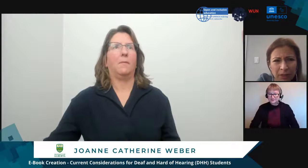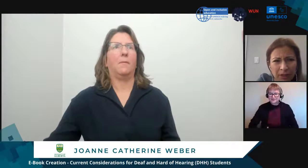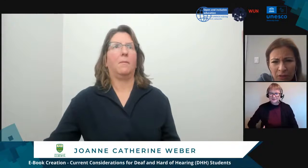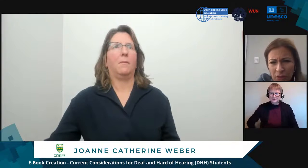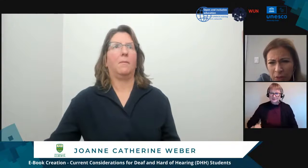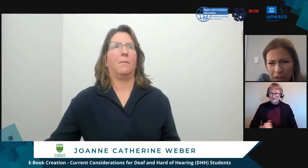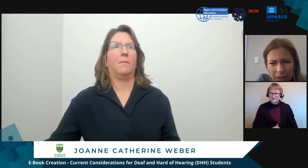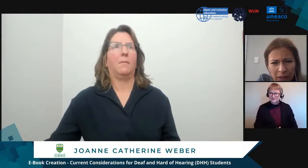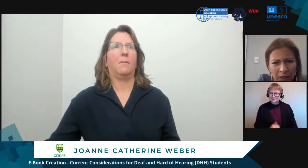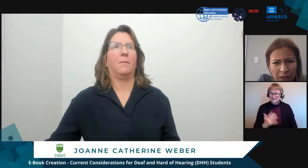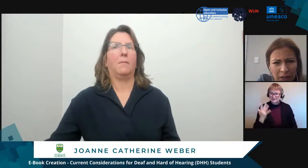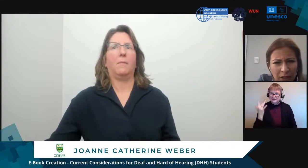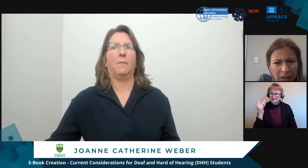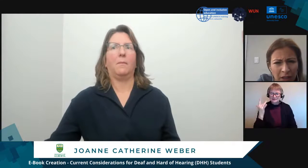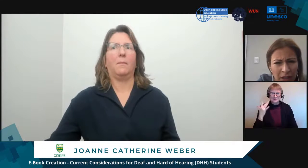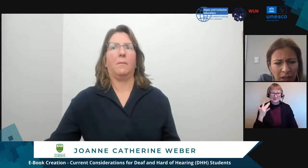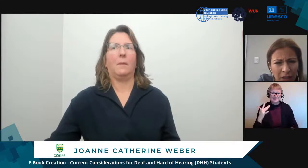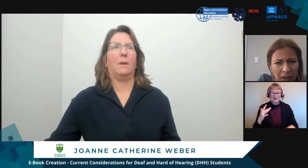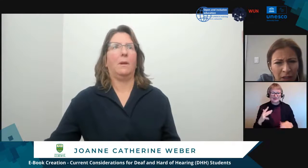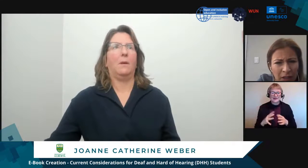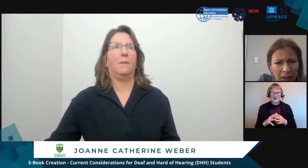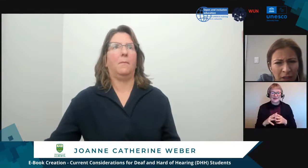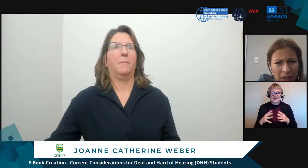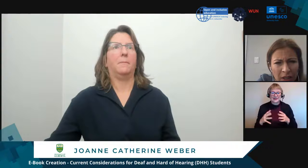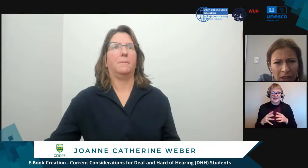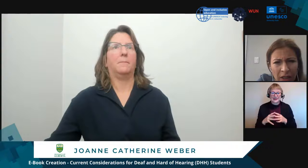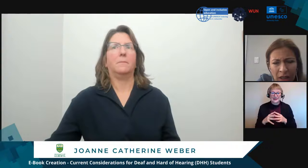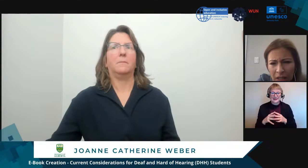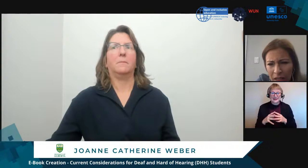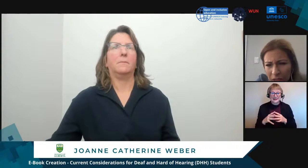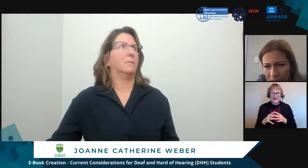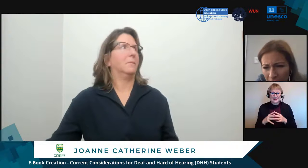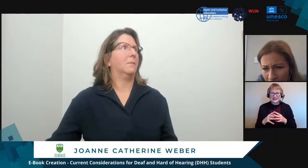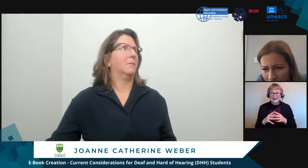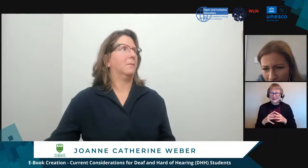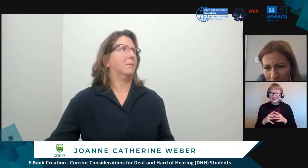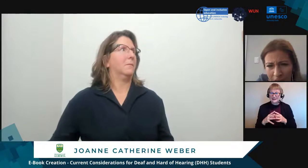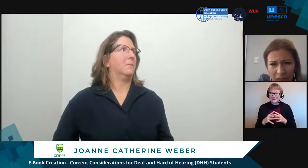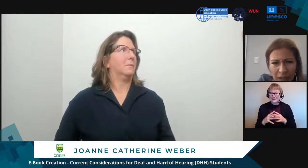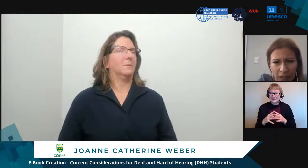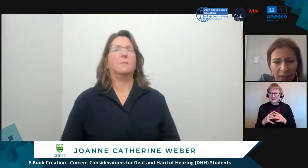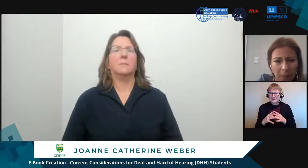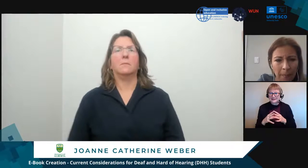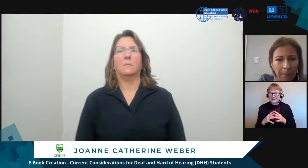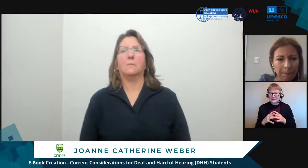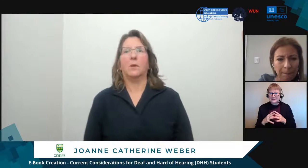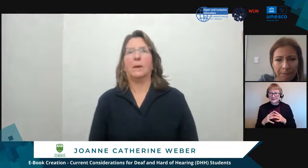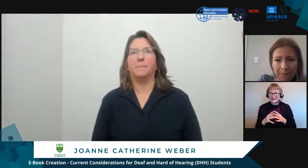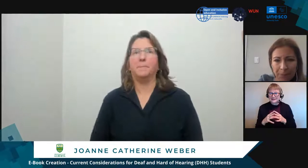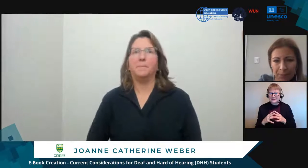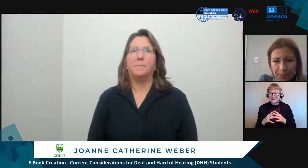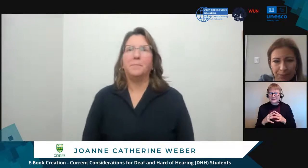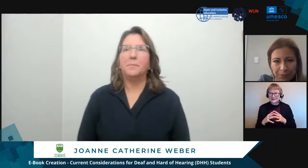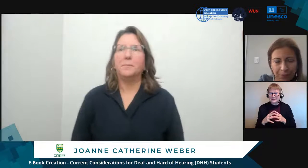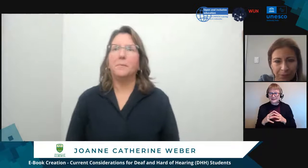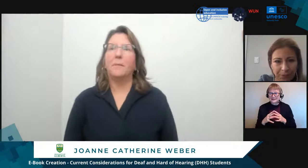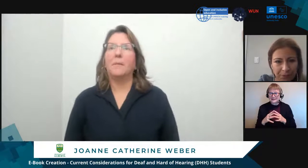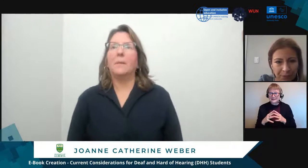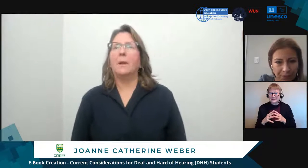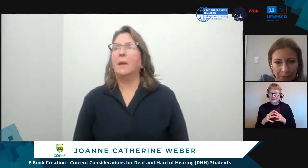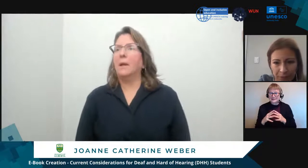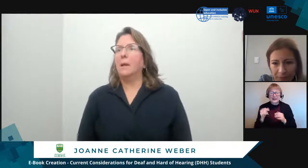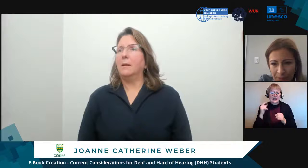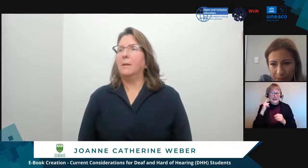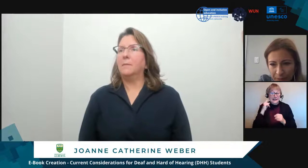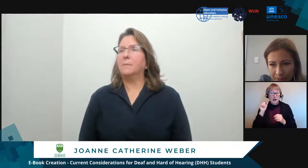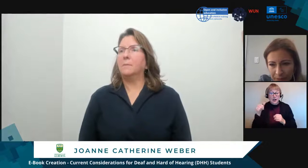Also, but I don't know why. At least with voice. So we do have a question section there in your